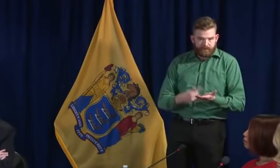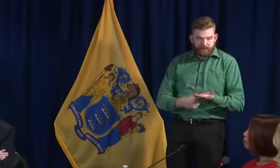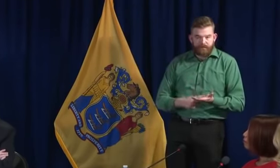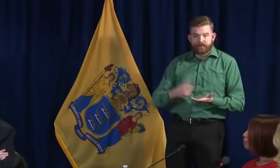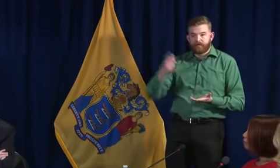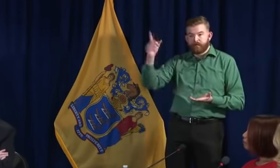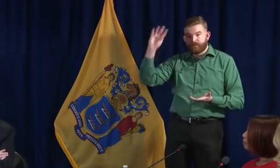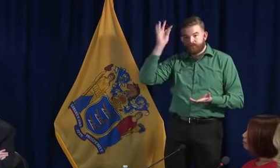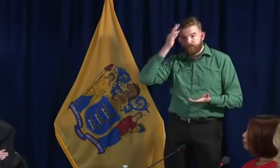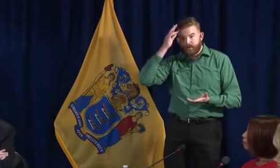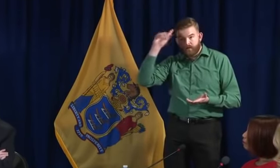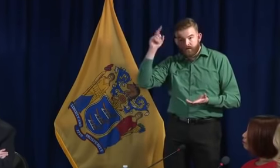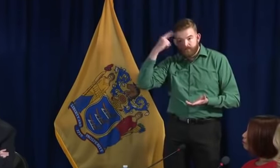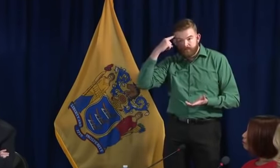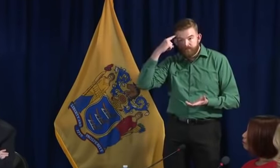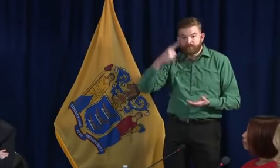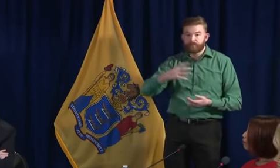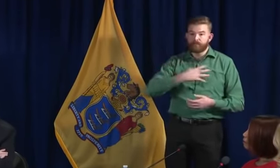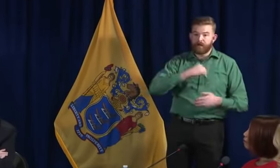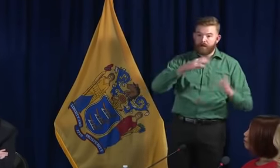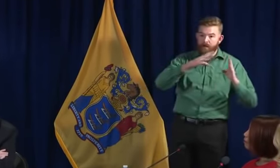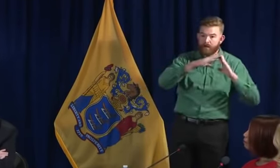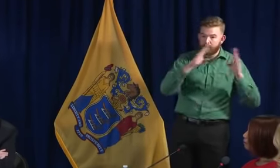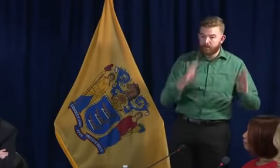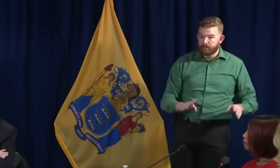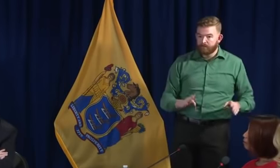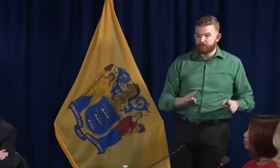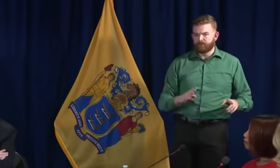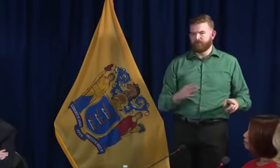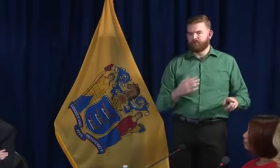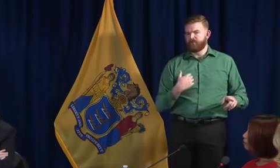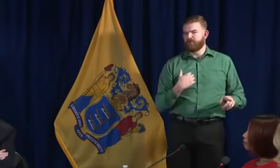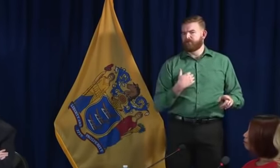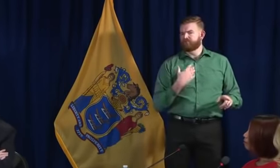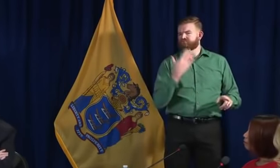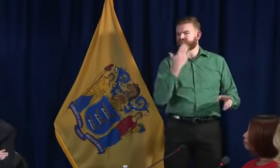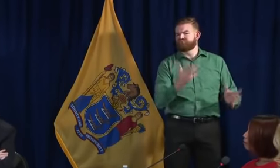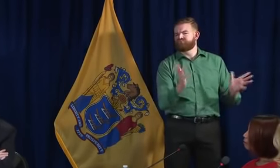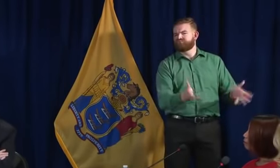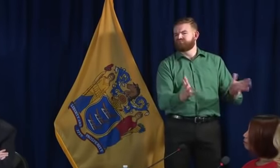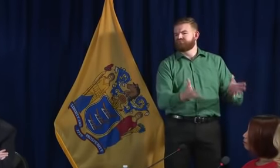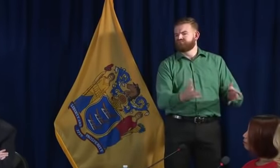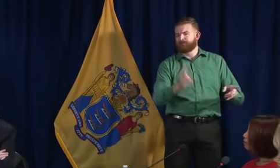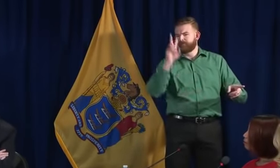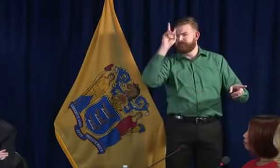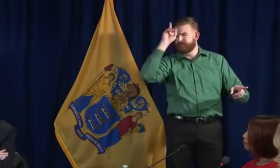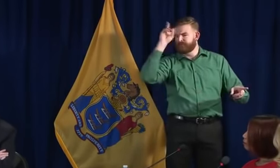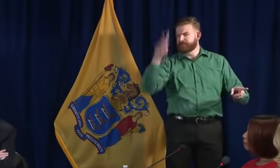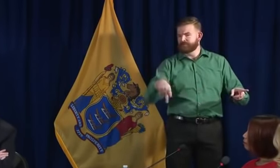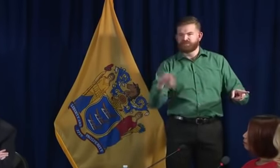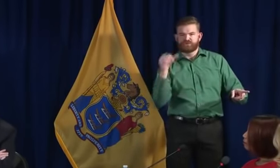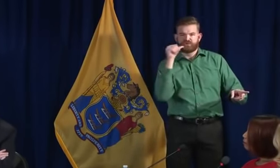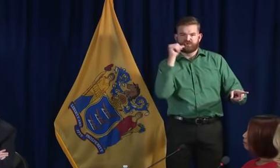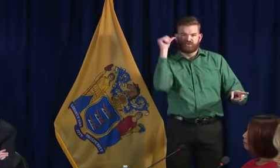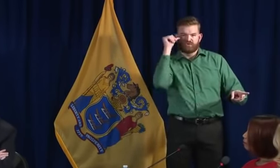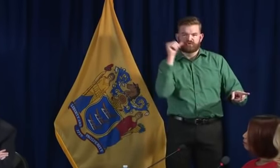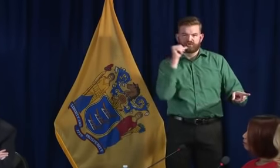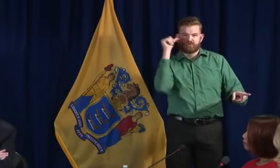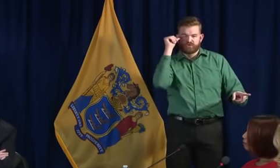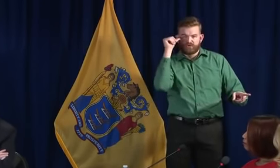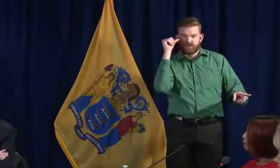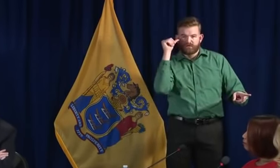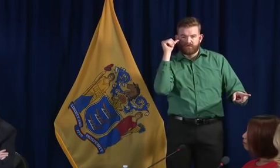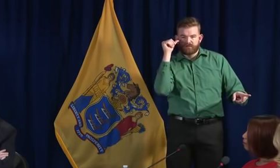conversation with the Vice President yesterday afternoon. I mentioned we sent a letter in late yesterday afternoon regarding the Army Corps,